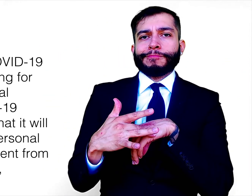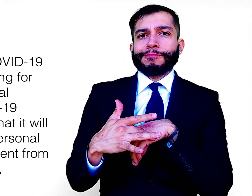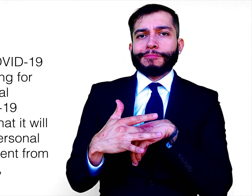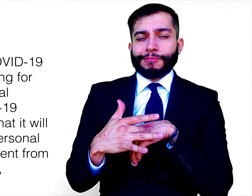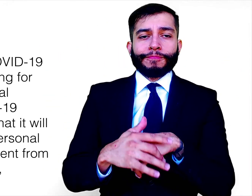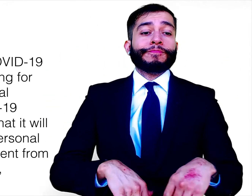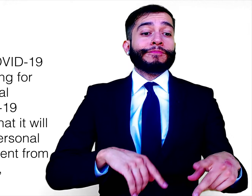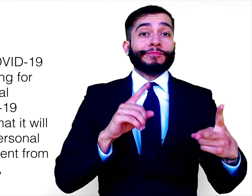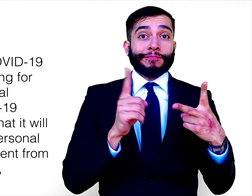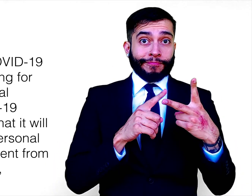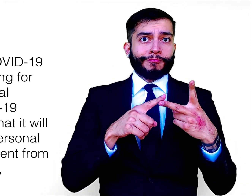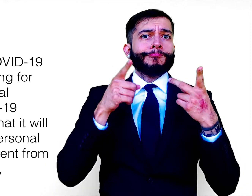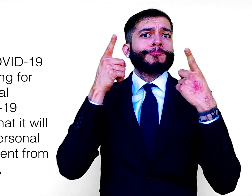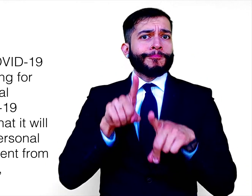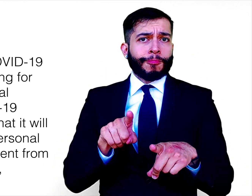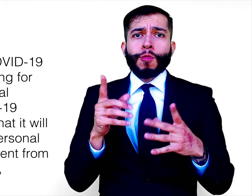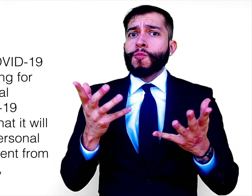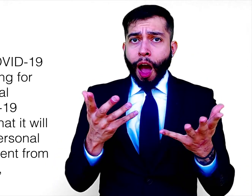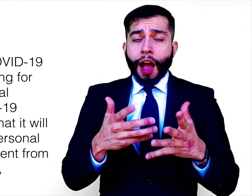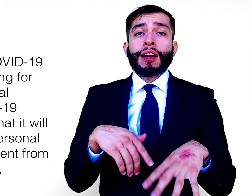duration of the COVID-19 disaster.